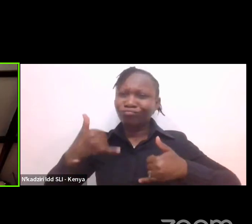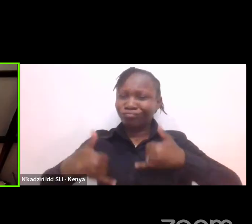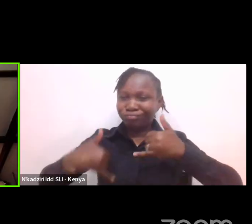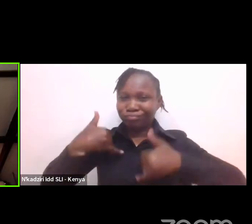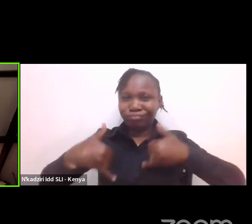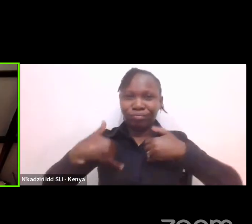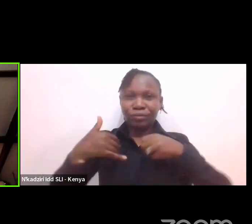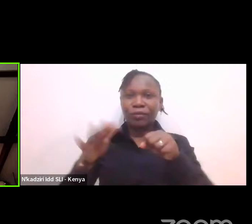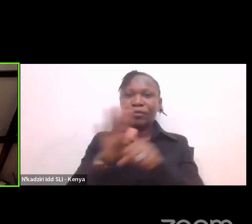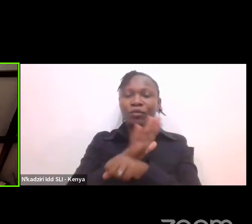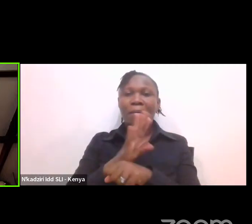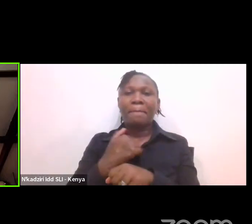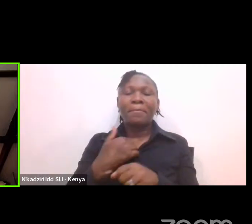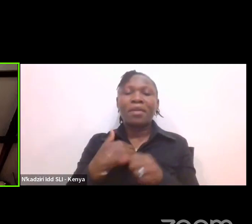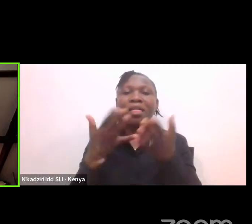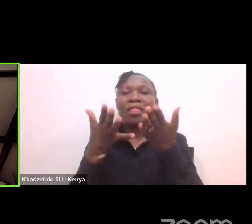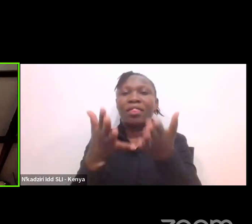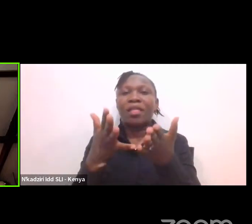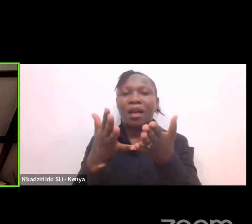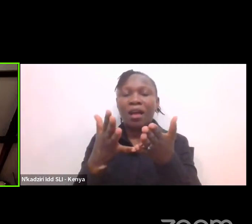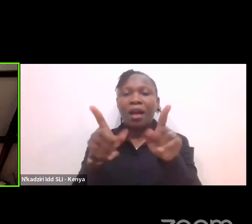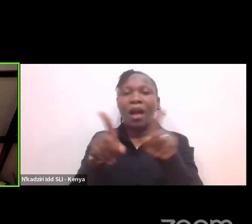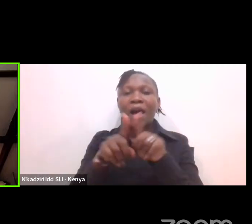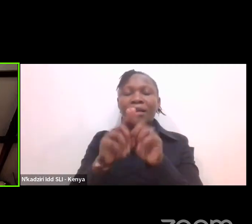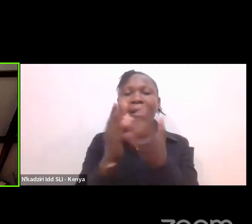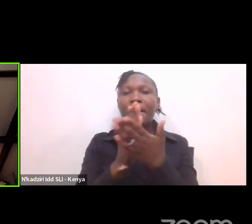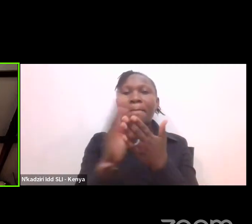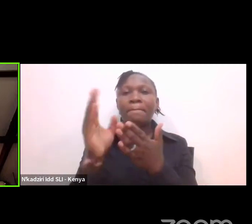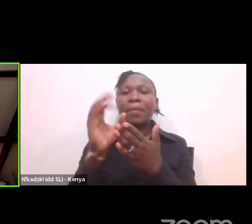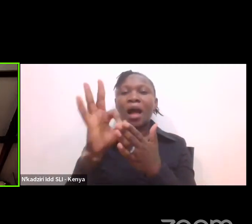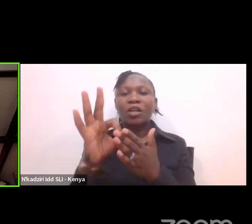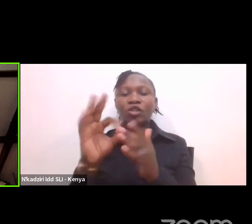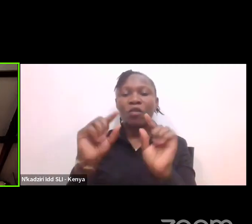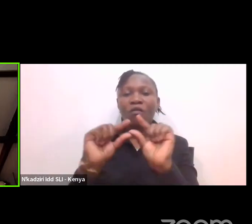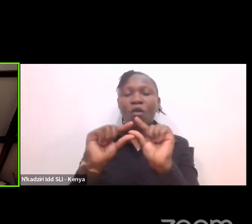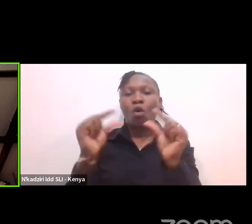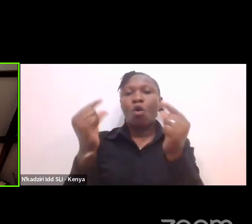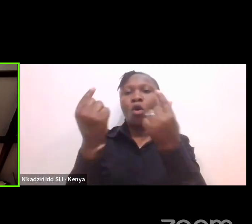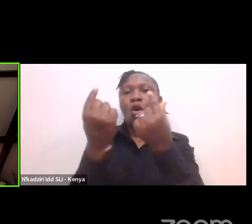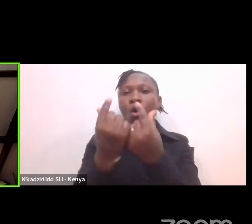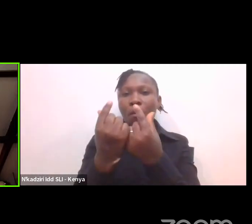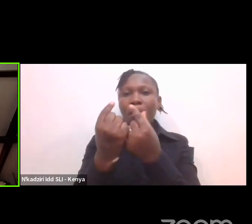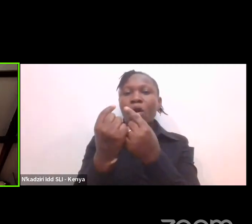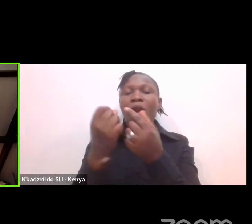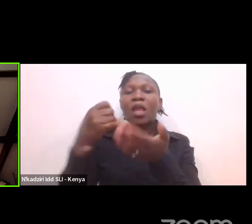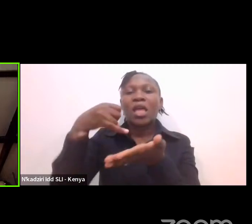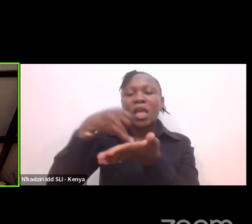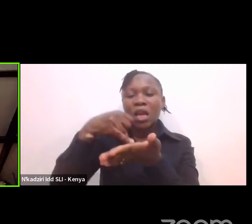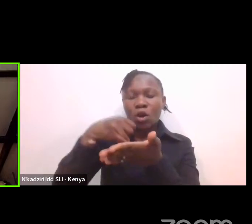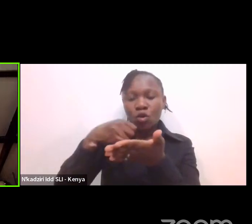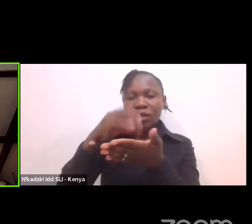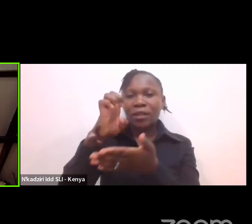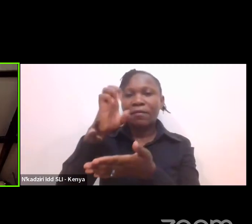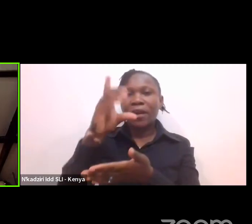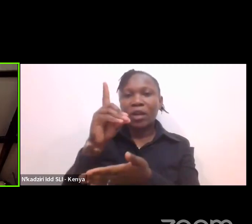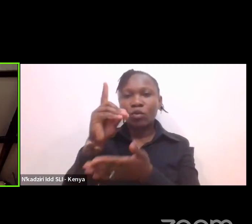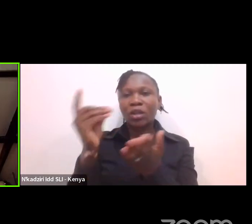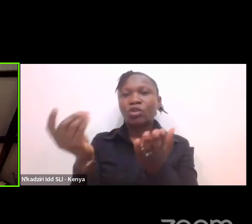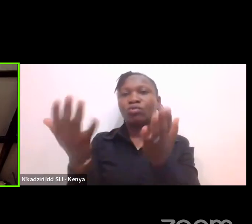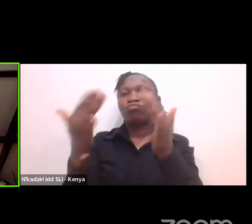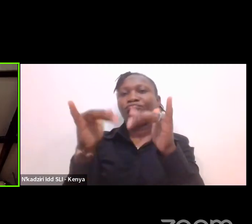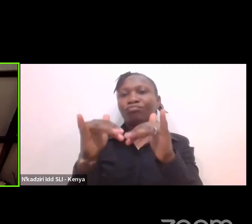everybody here as part of the Global Inclusive Education Summit for 2024 under